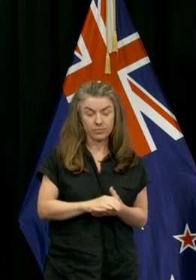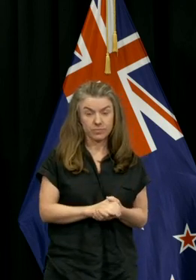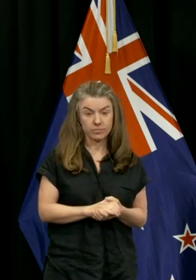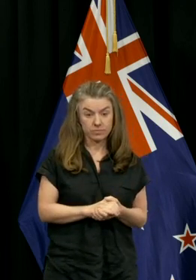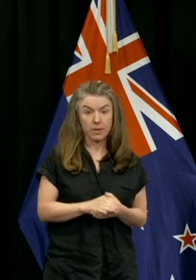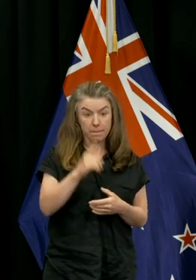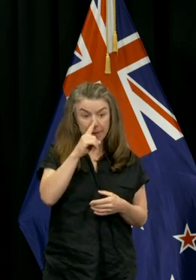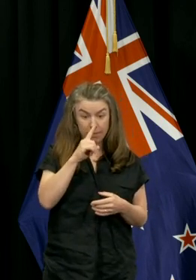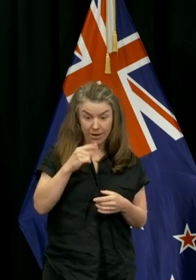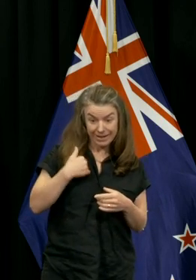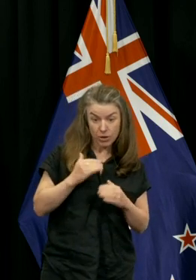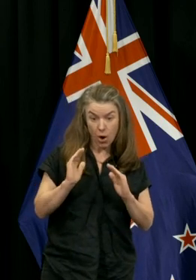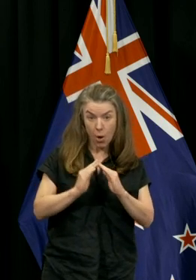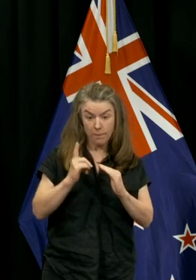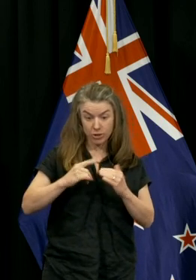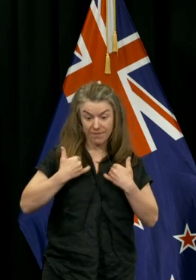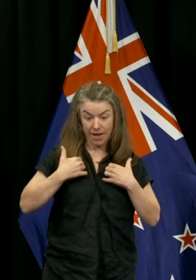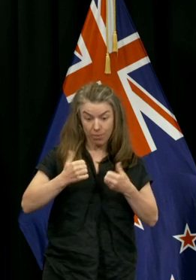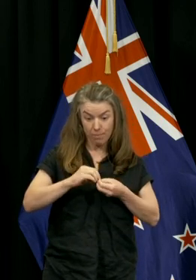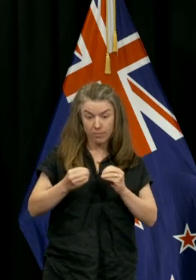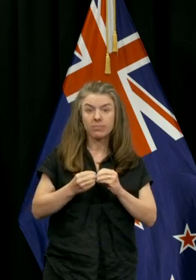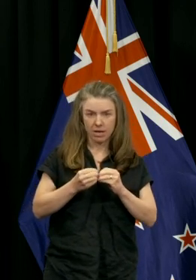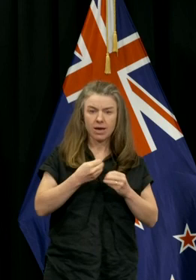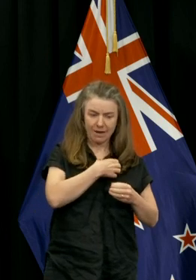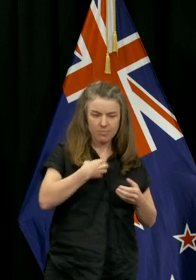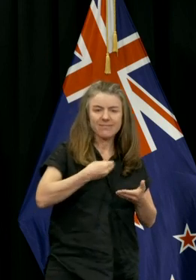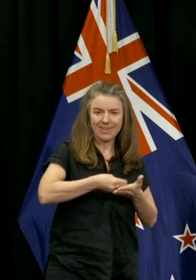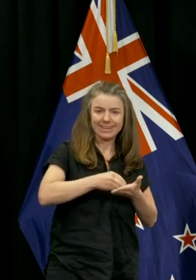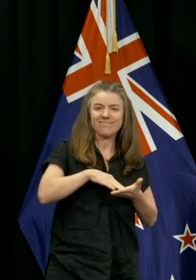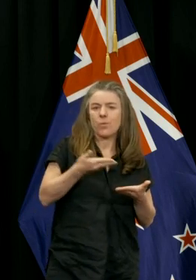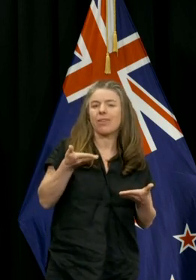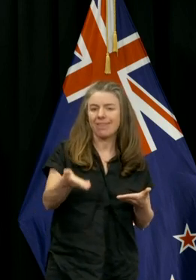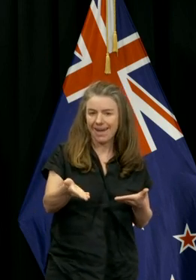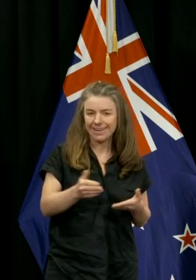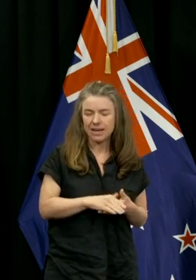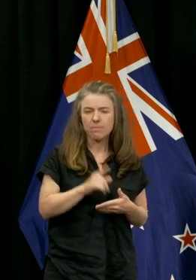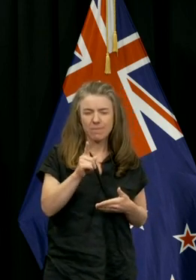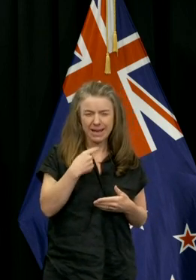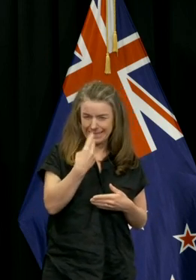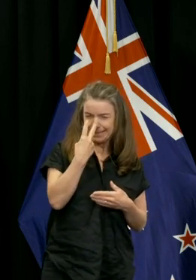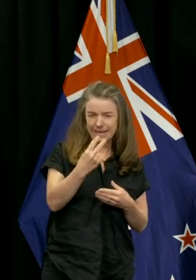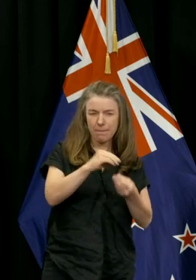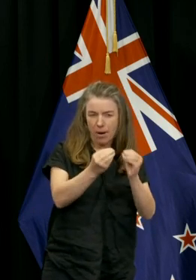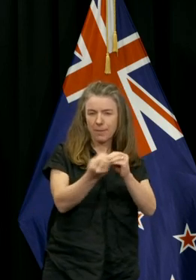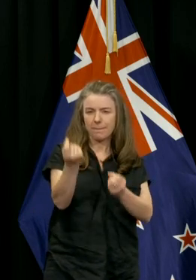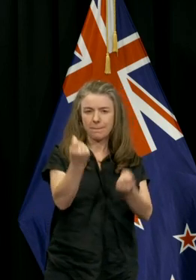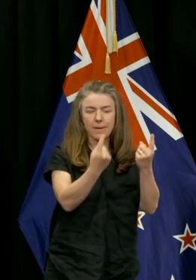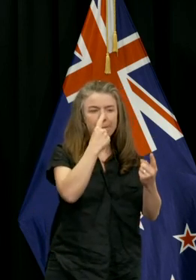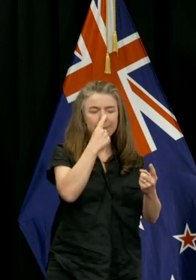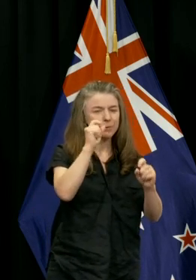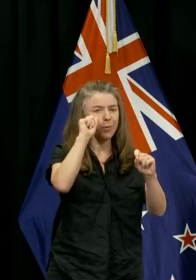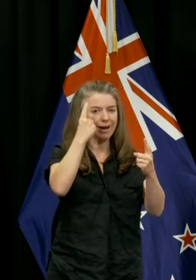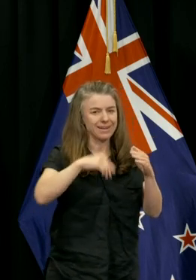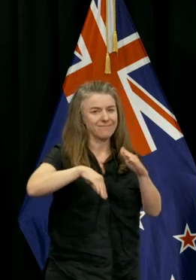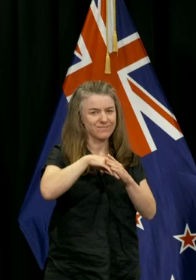were supported to do that. So obviously there's a need for us to put further guidance out there for that workforce, but we are